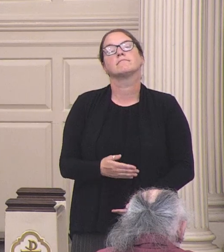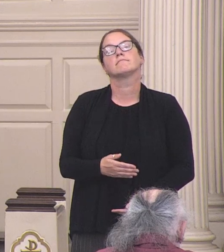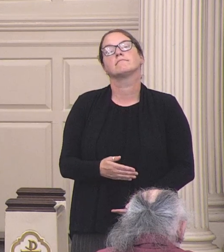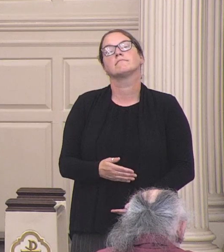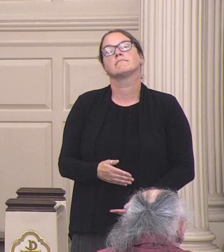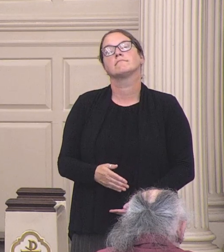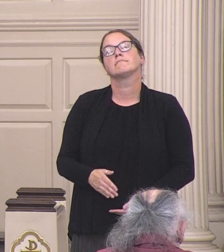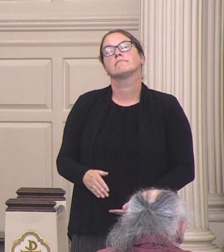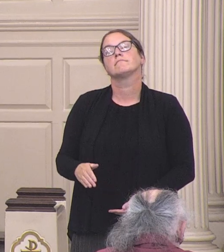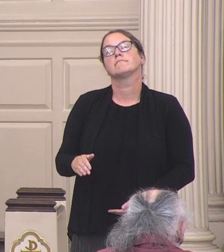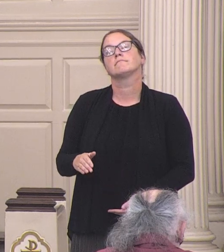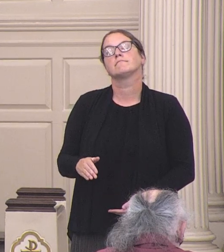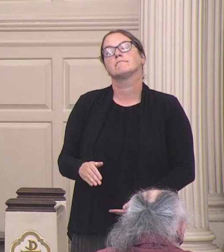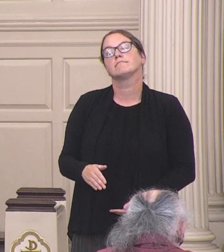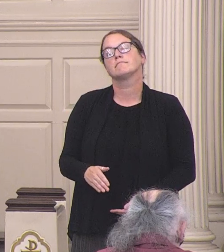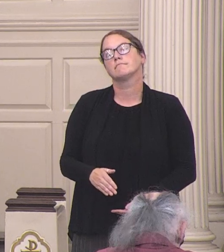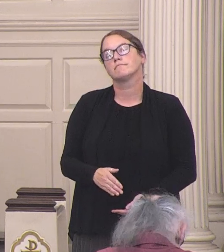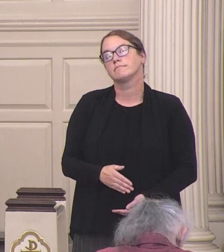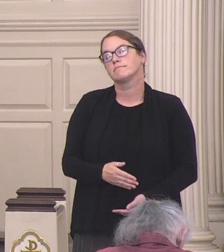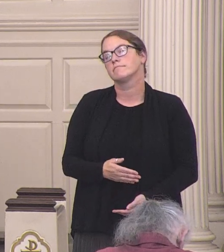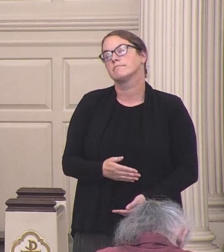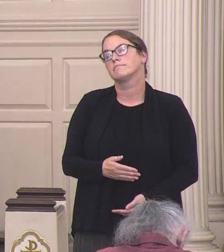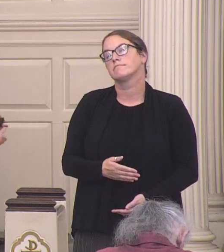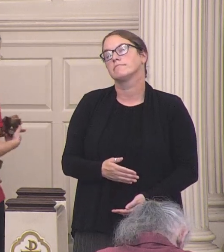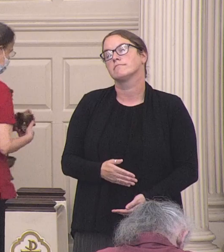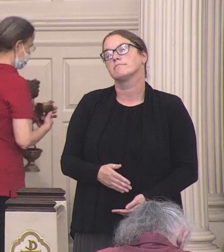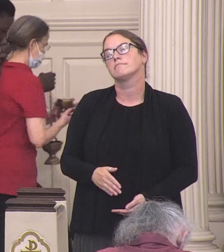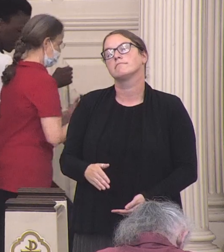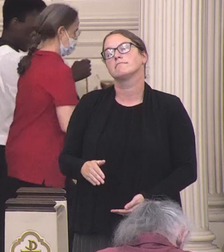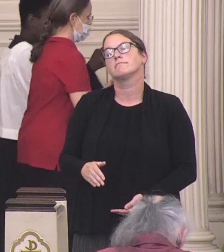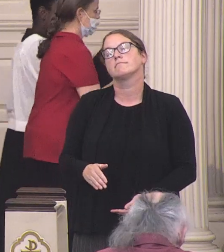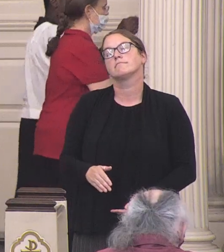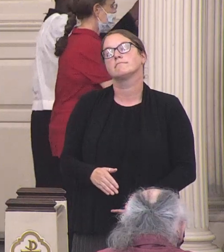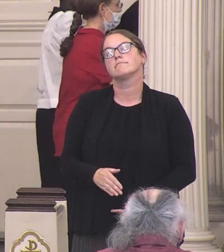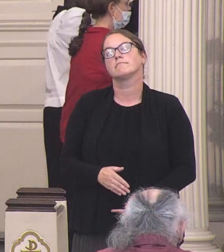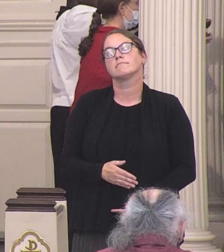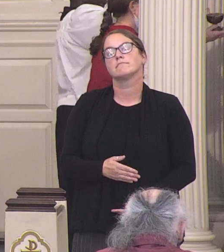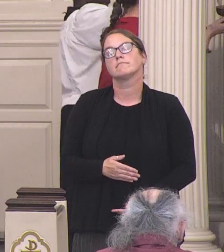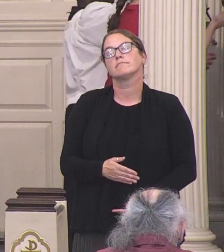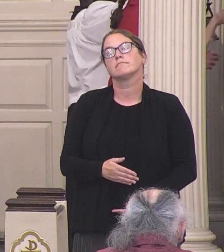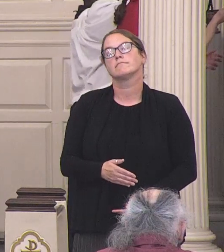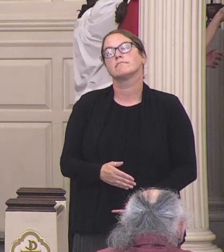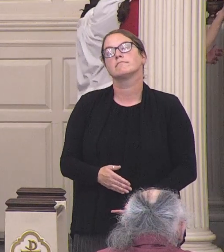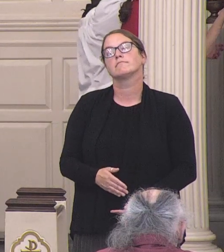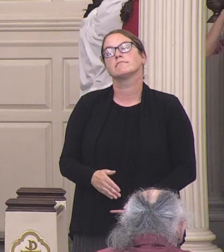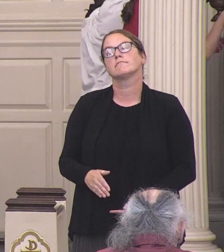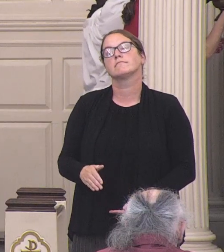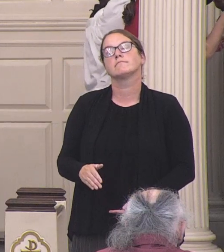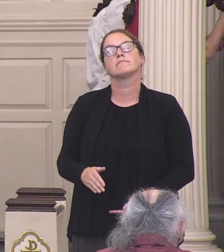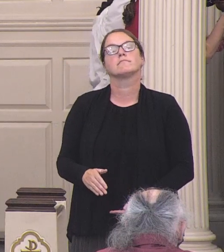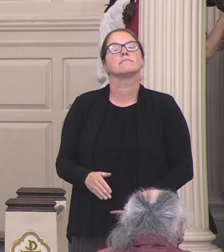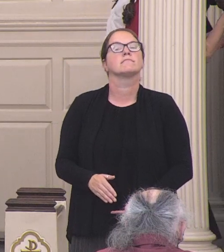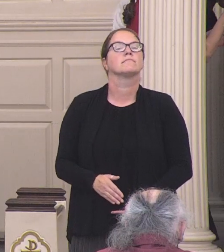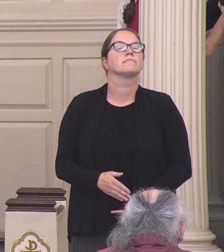Gloria Patri et Filio et Spiritui Sancto,